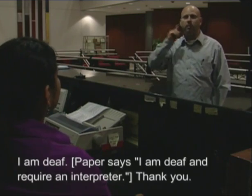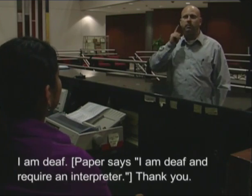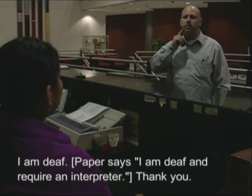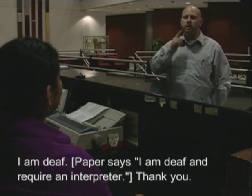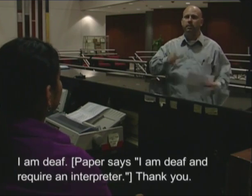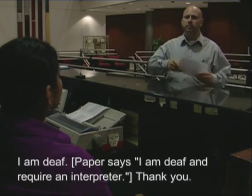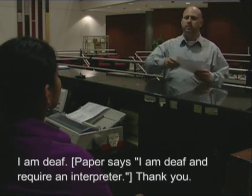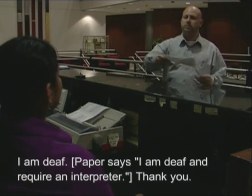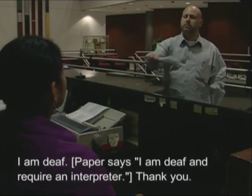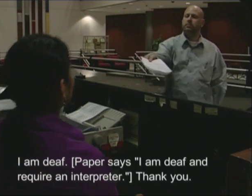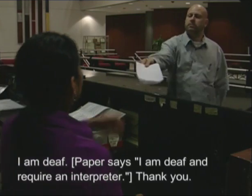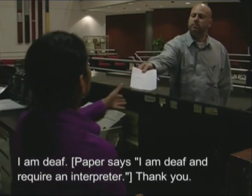I am deaf.